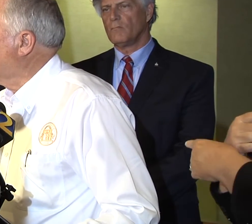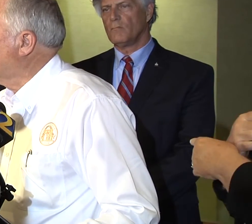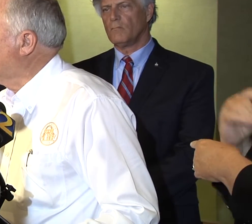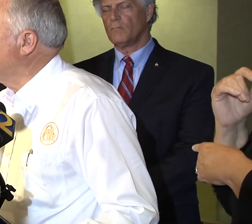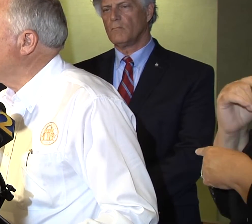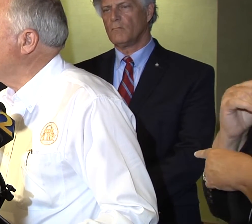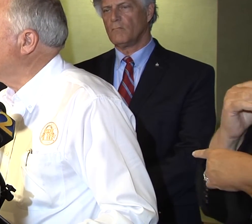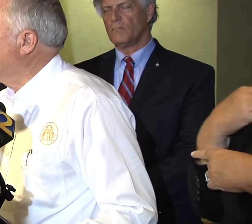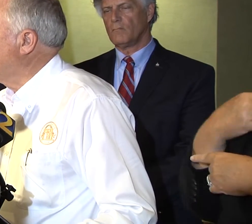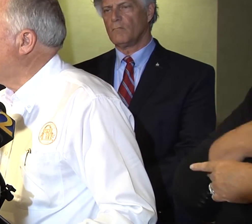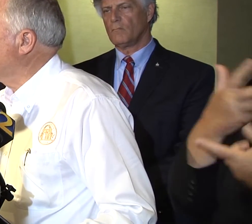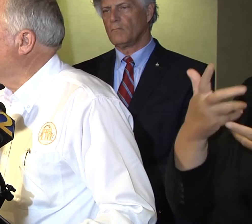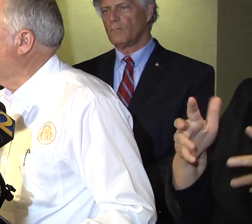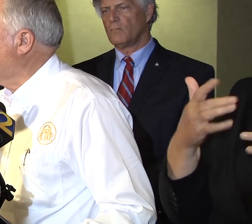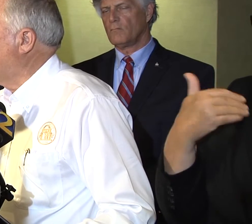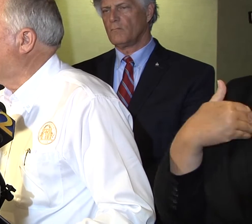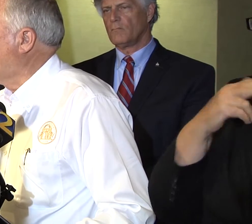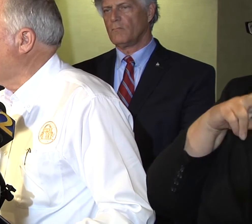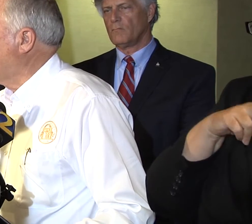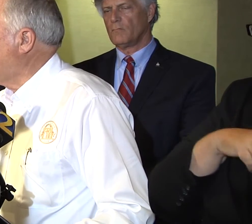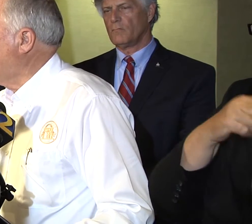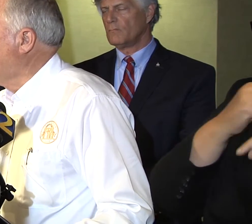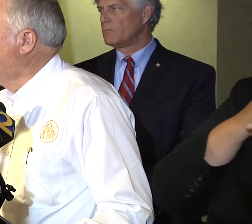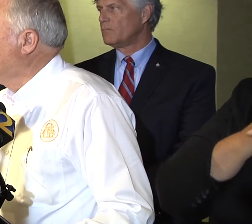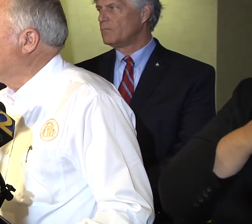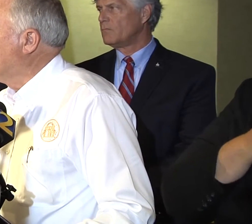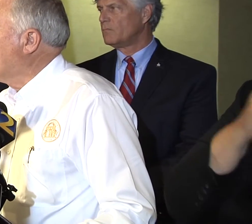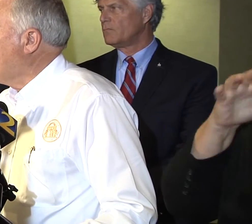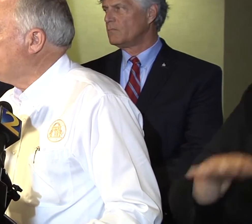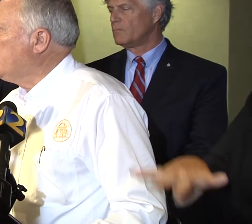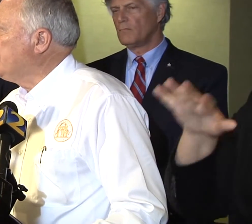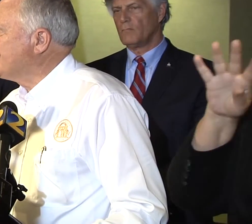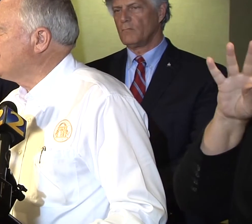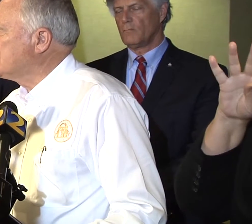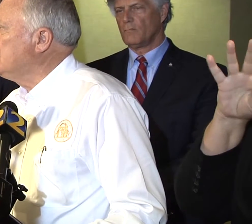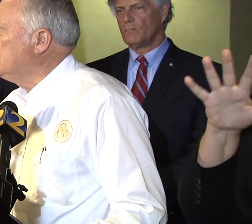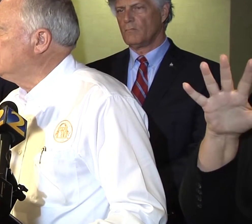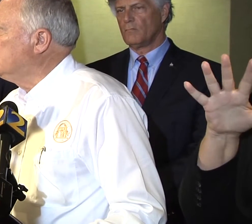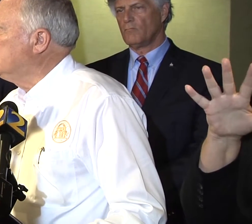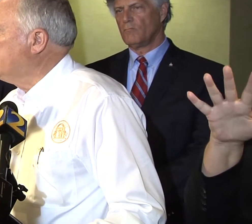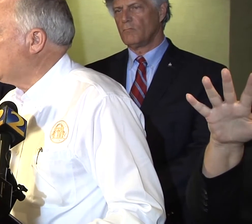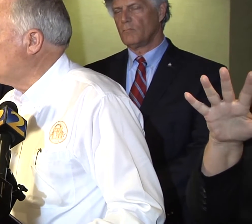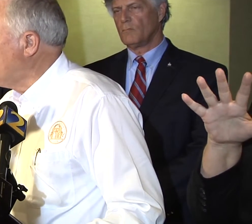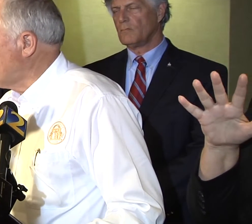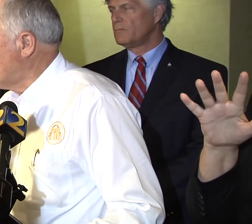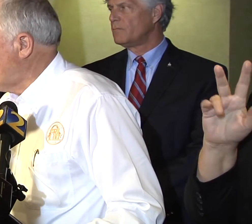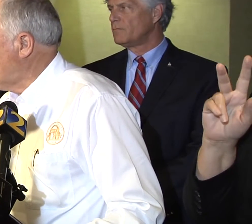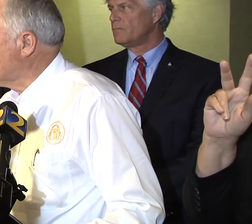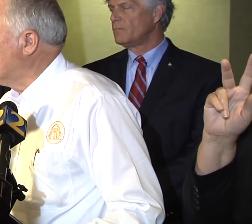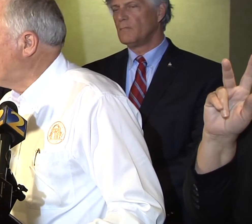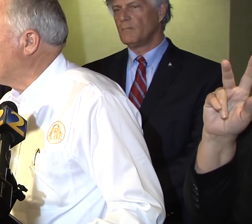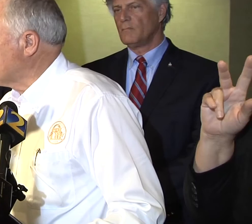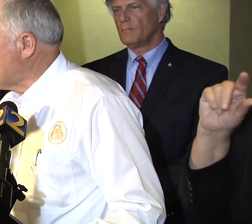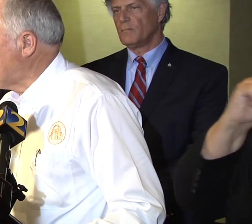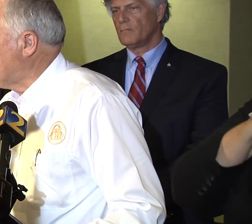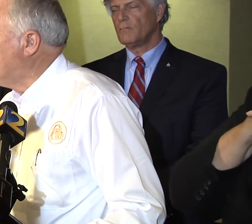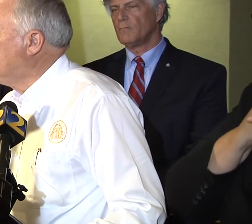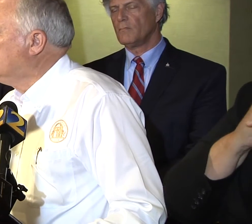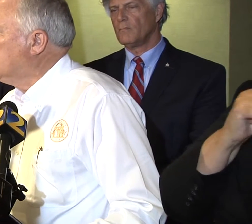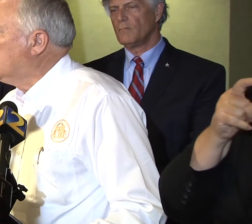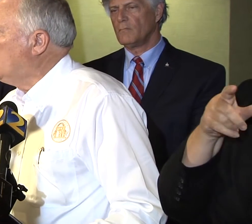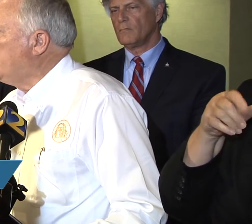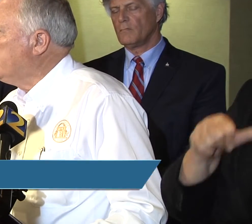have a contingent of the National Guard, about 45. They're primarily assisting in the evacuation routes at the present